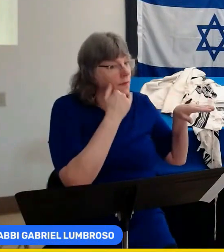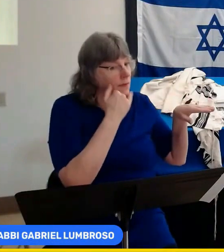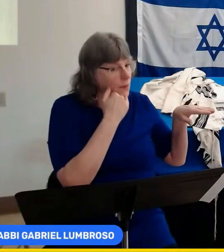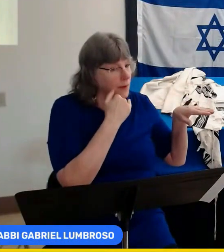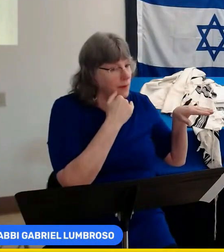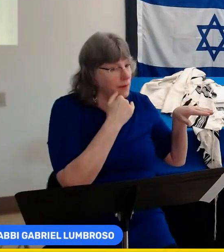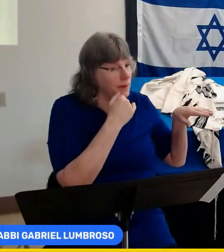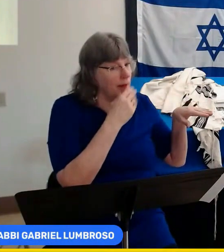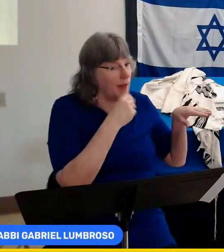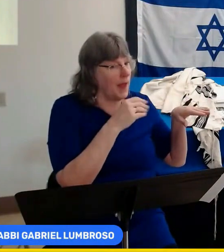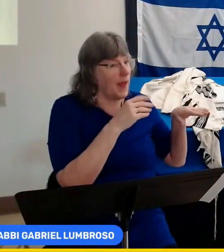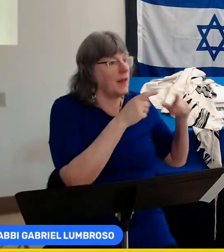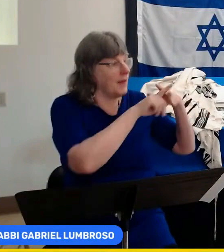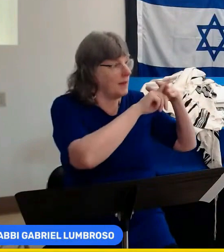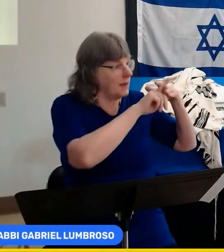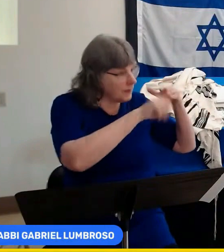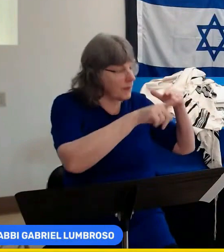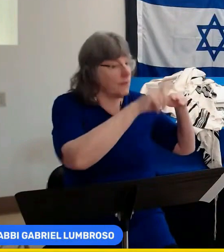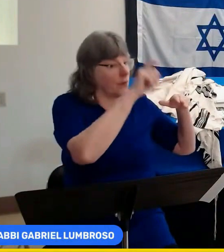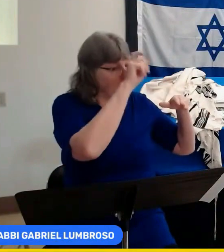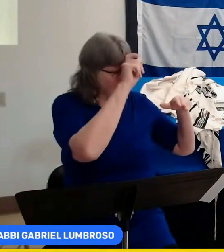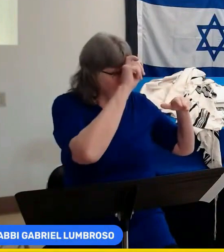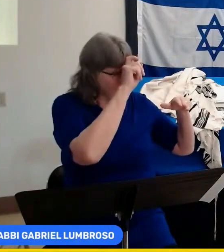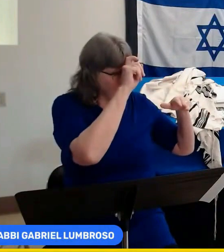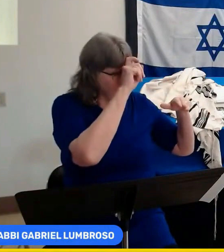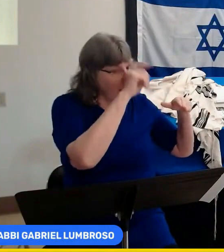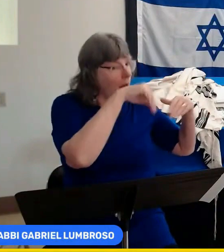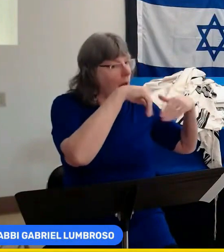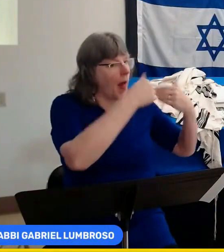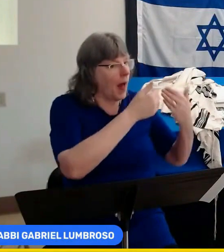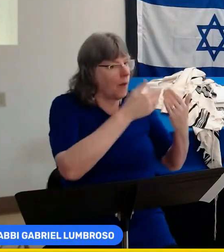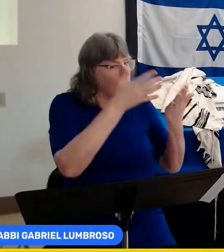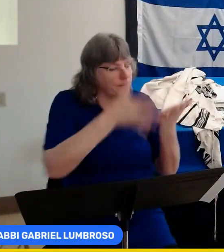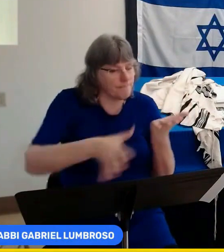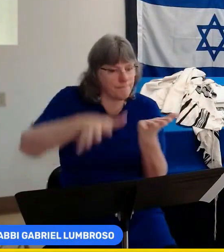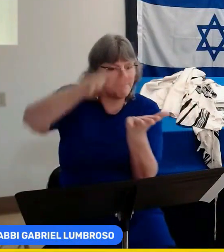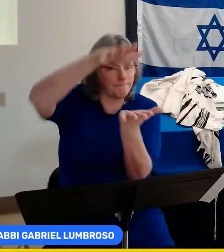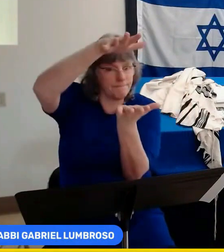Could these events of what is called the Passion,